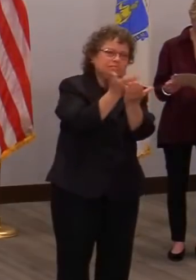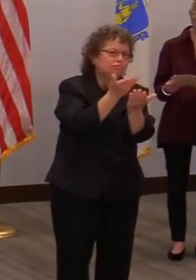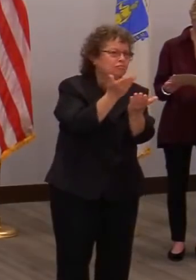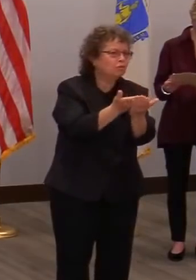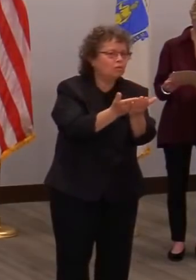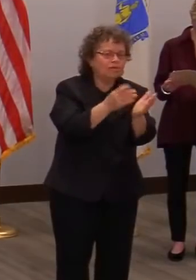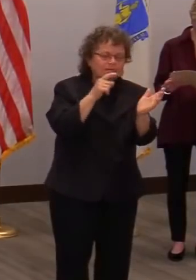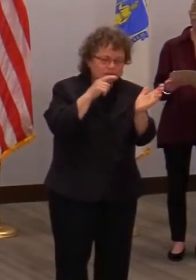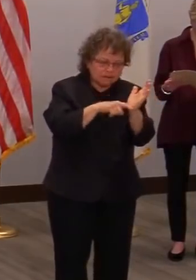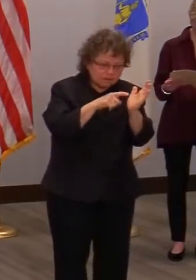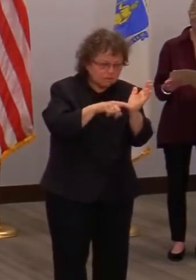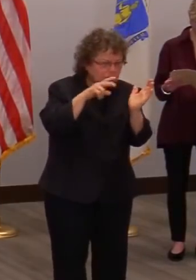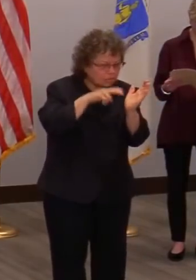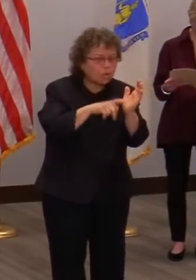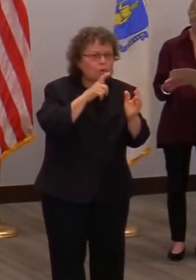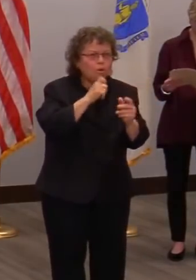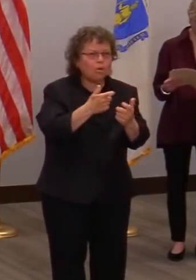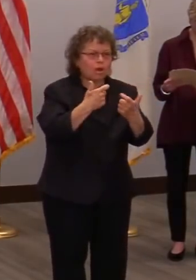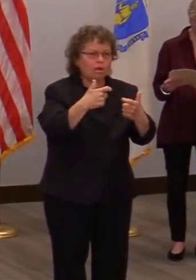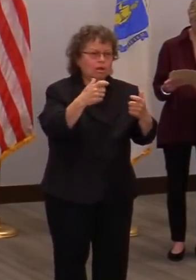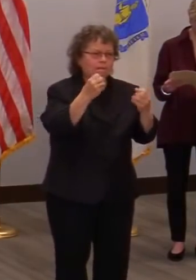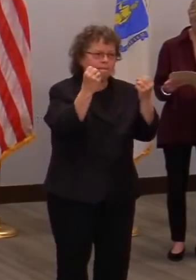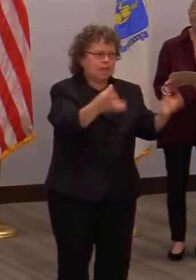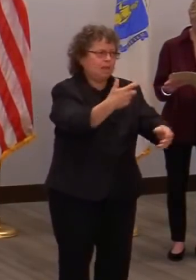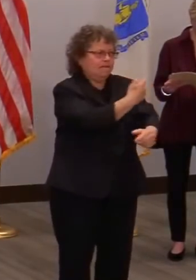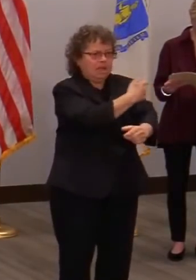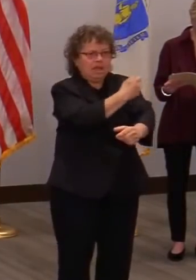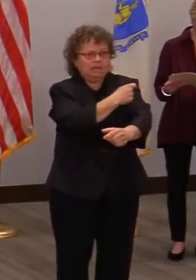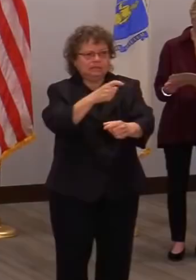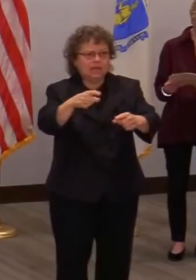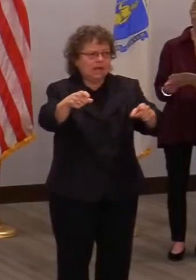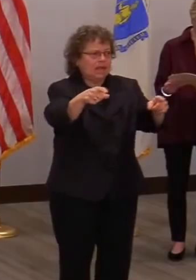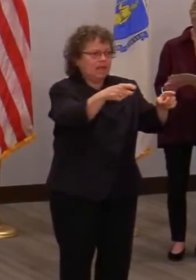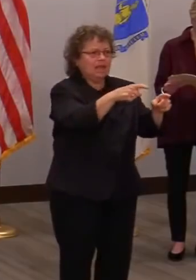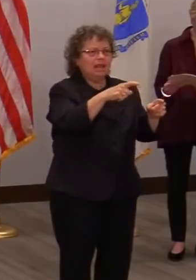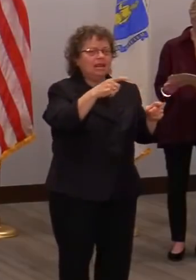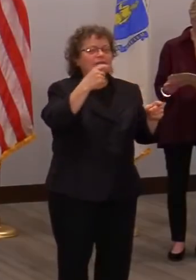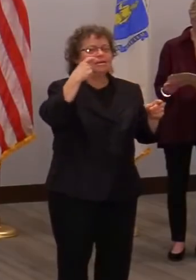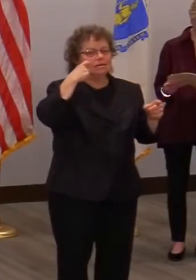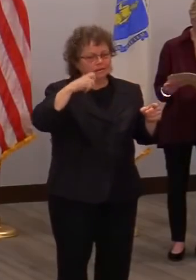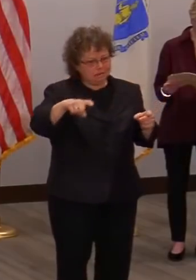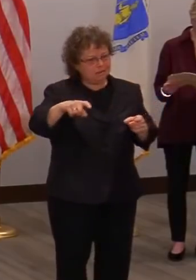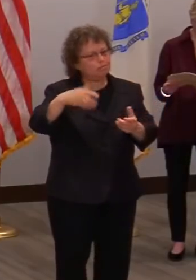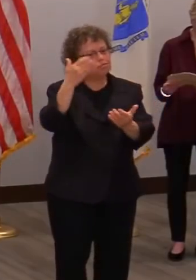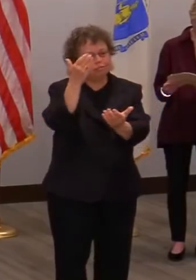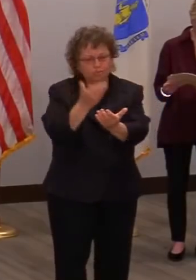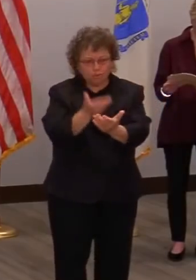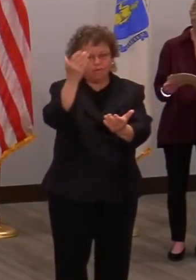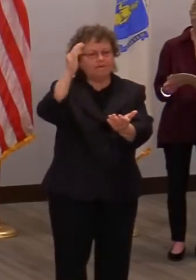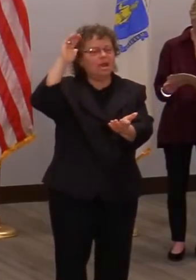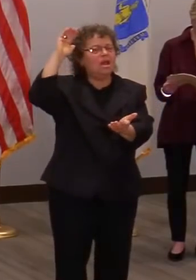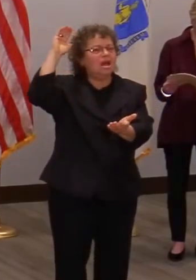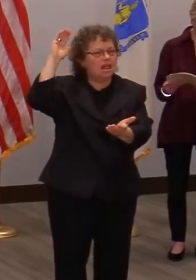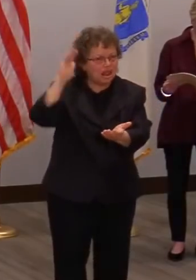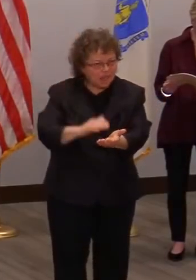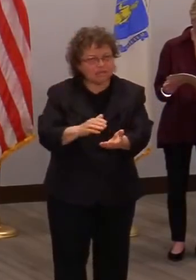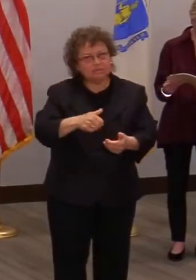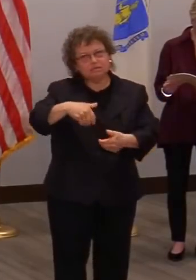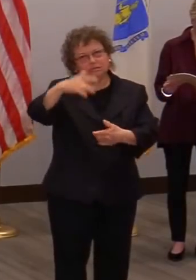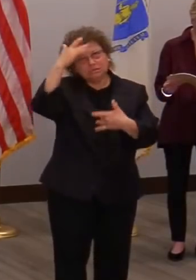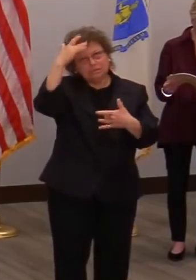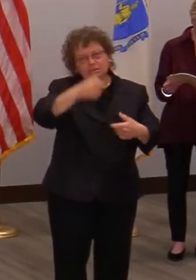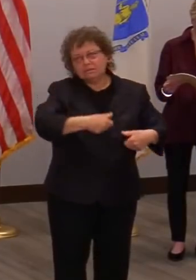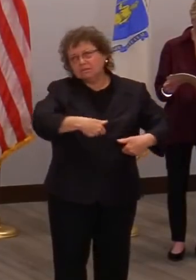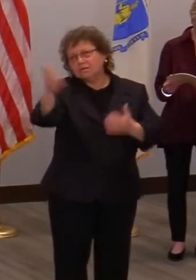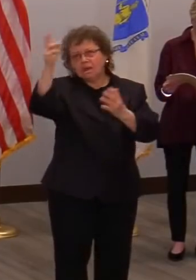vaccinated in large numbers present much fewer cases and much fewer hospitalizations than they were just a